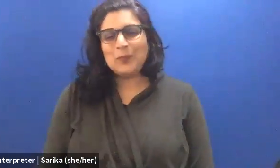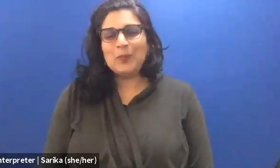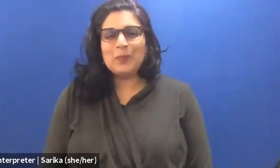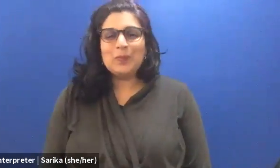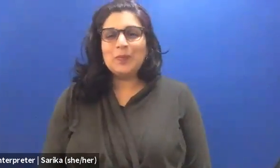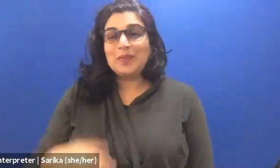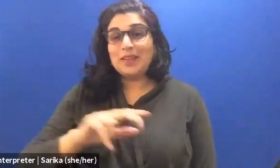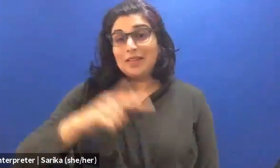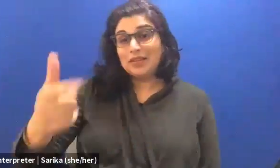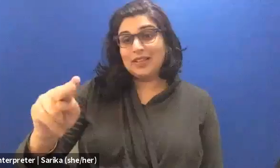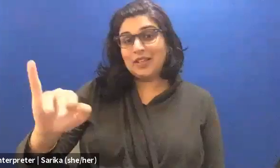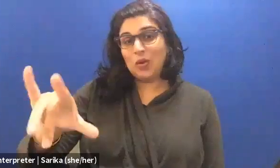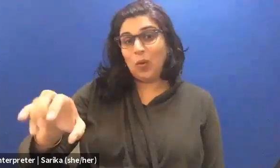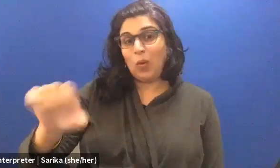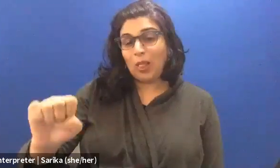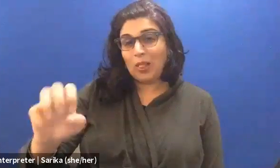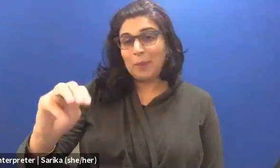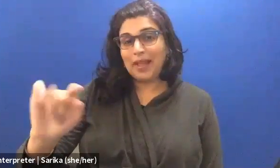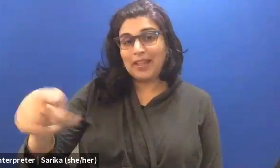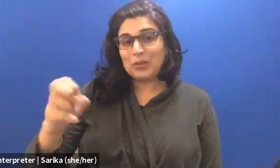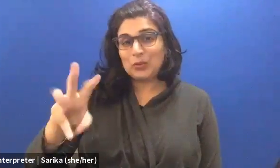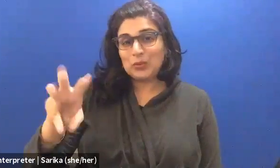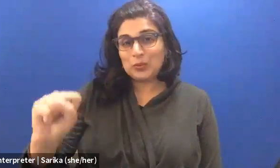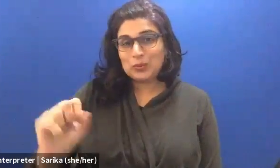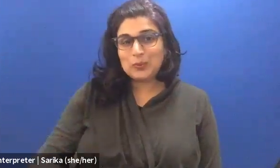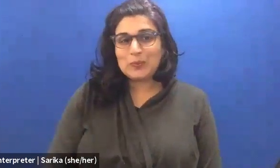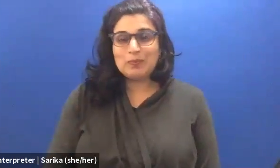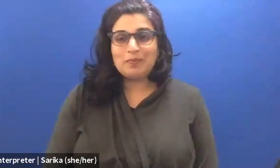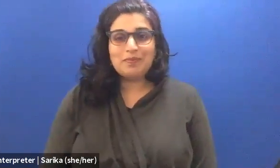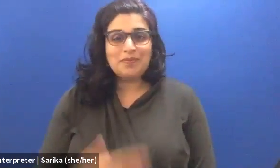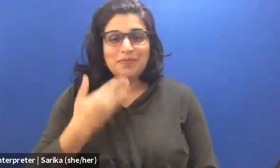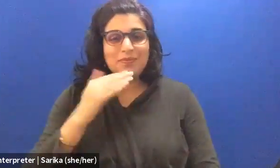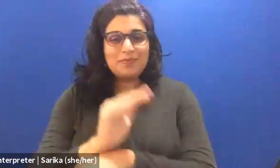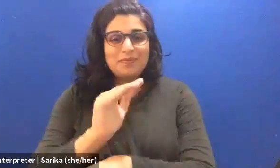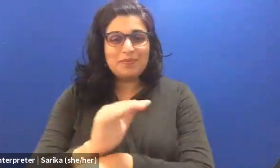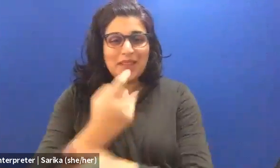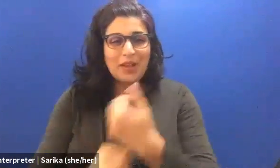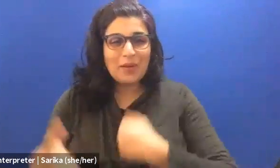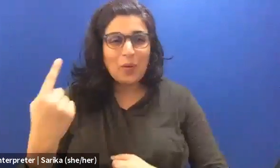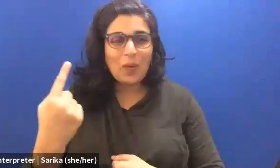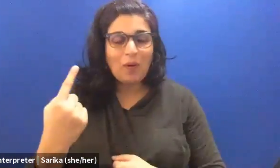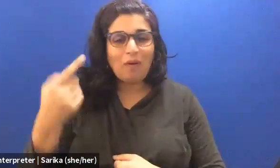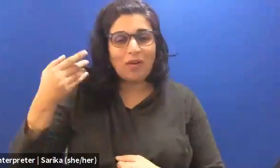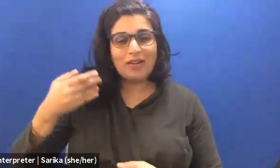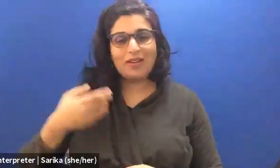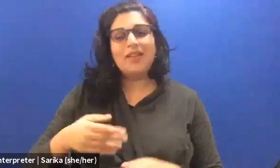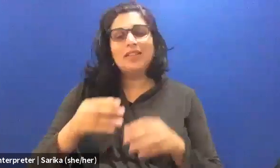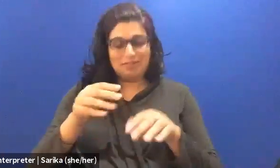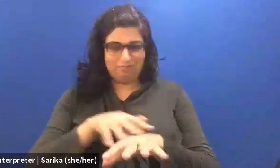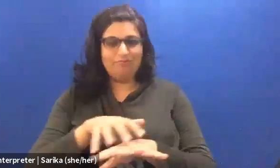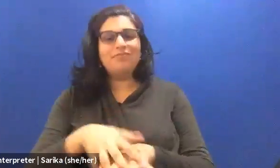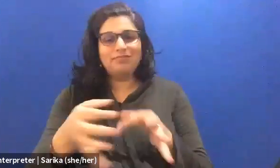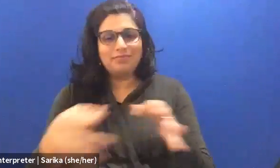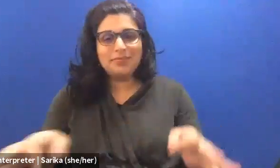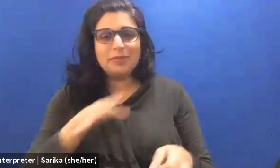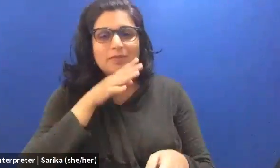And Nicole Matthews is with us today. Good afternoon, everyone. Manidu Baneshikwe,